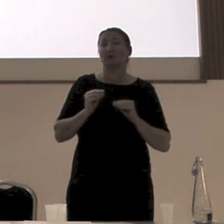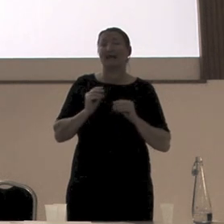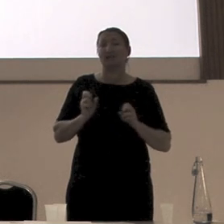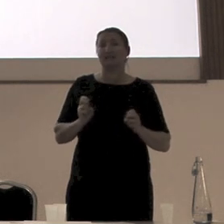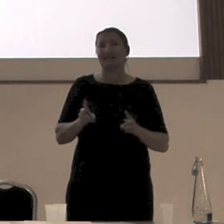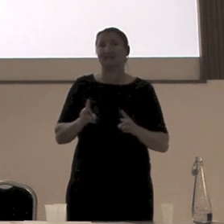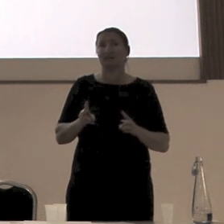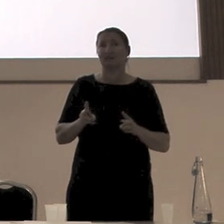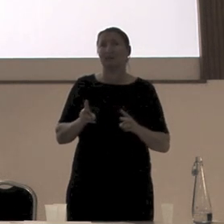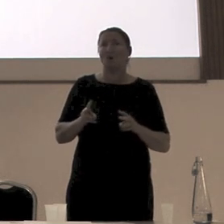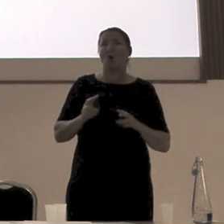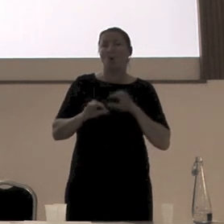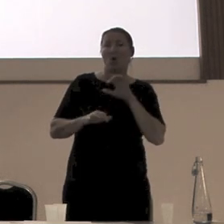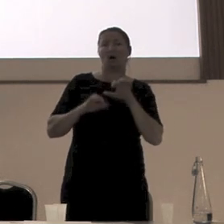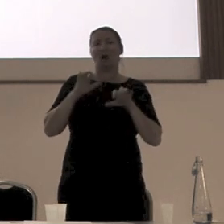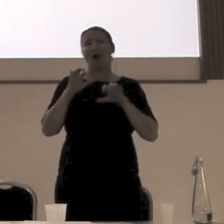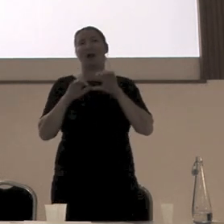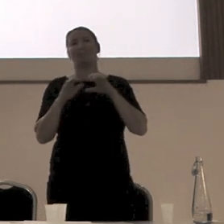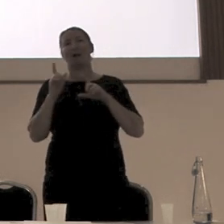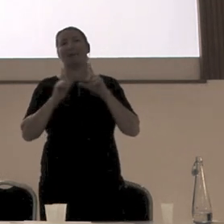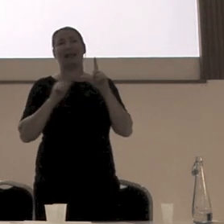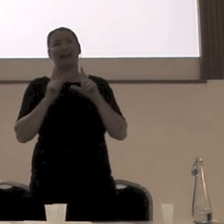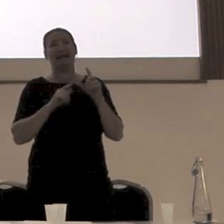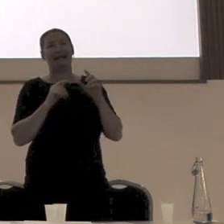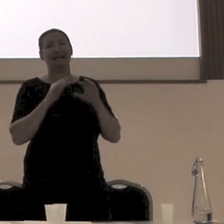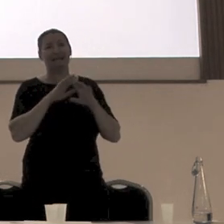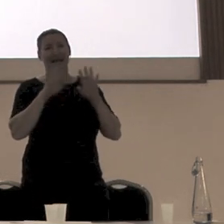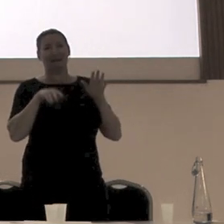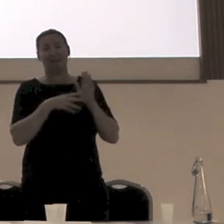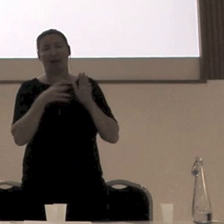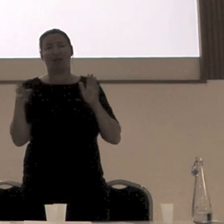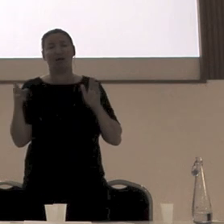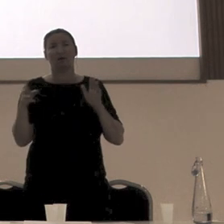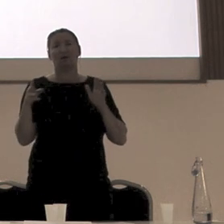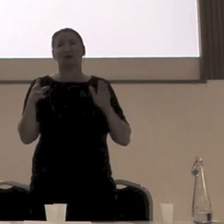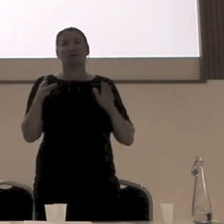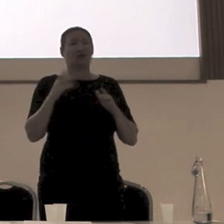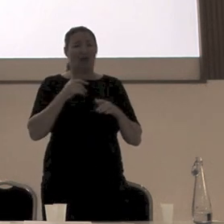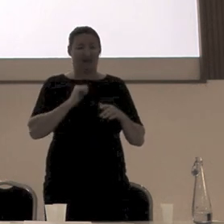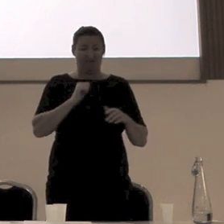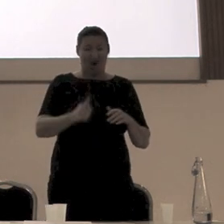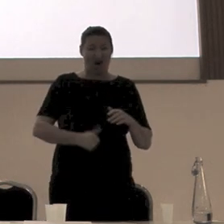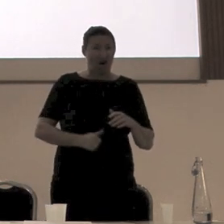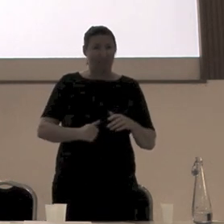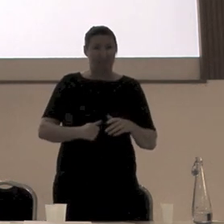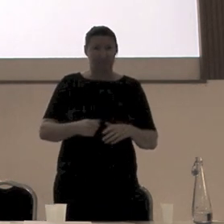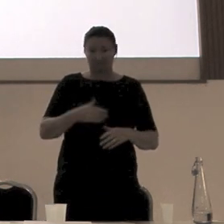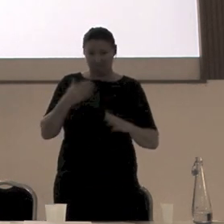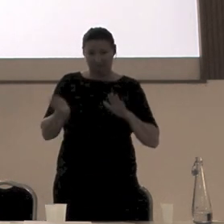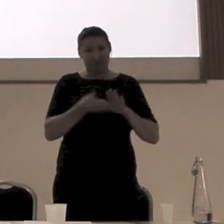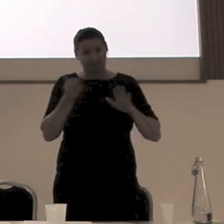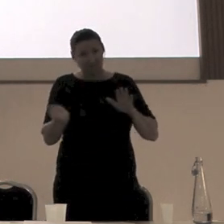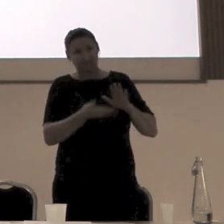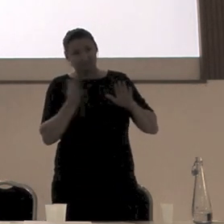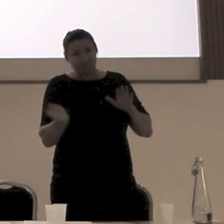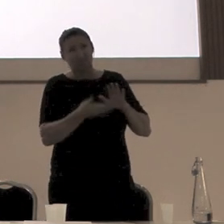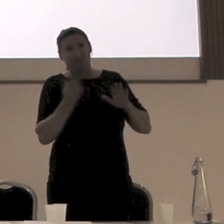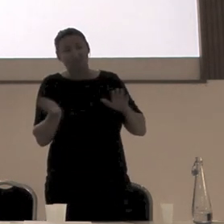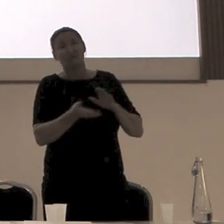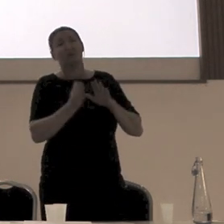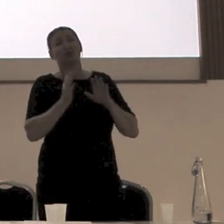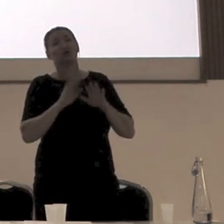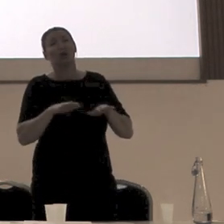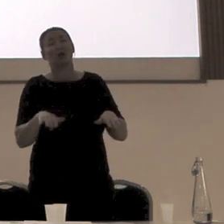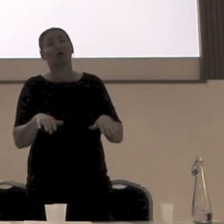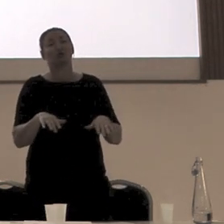up the league table factory farming of education that is the problem. And that, of course, comes